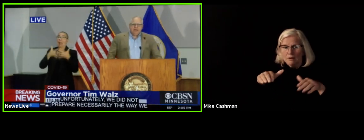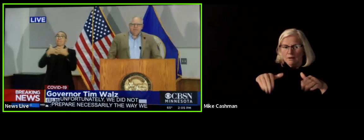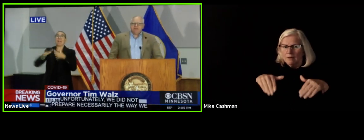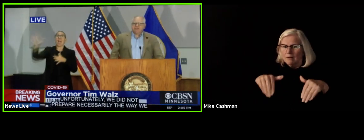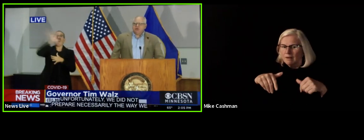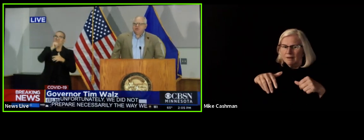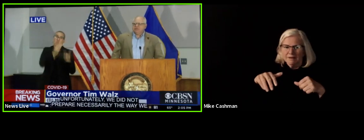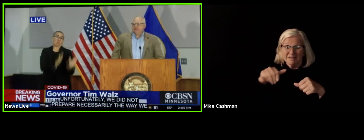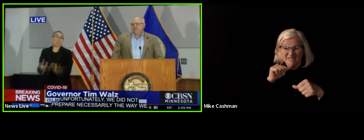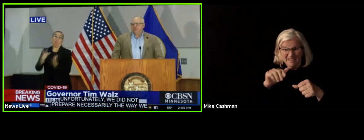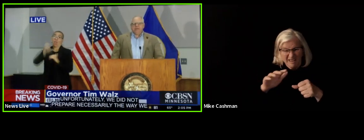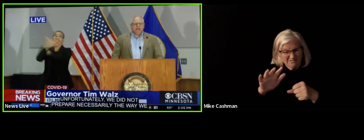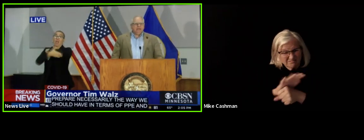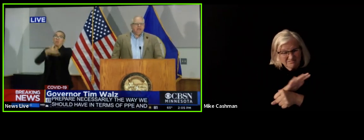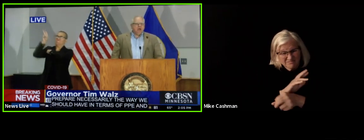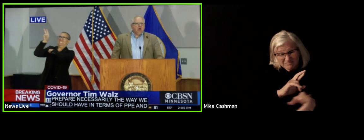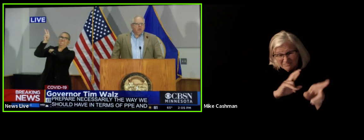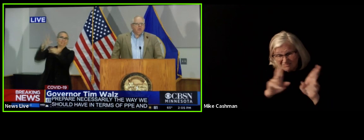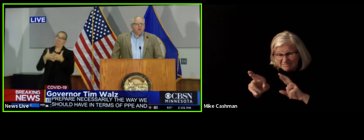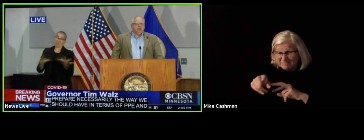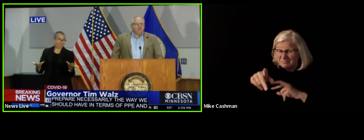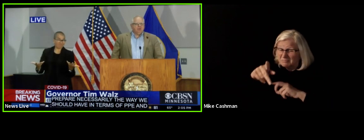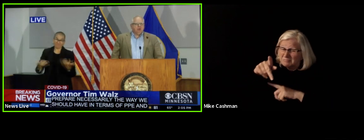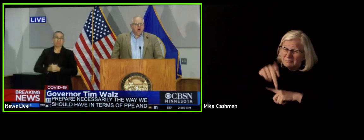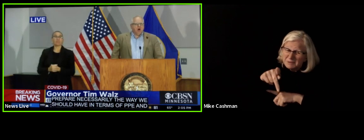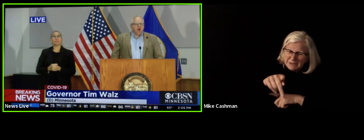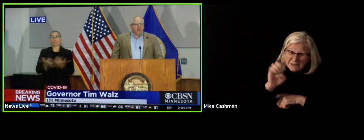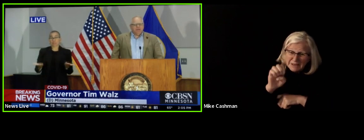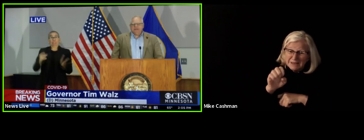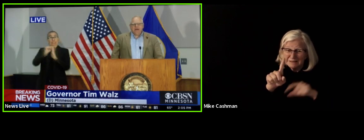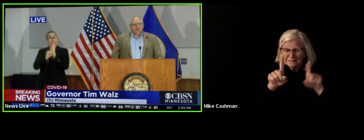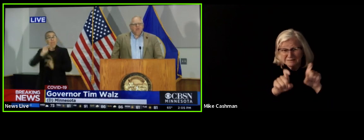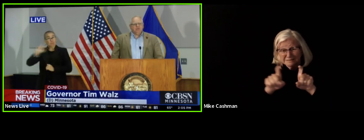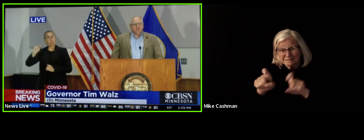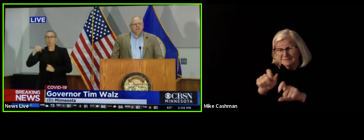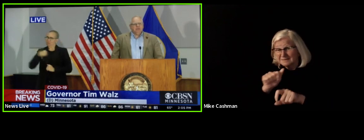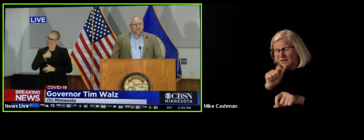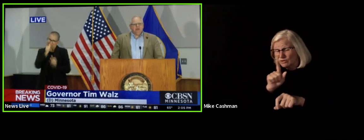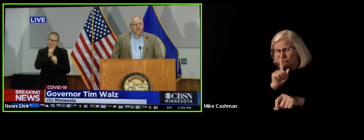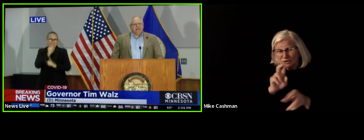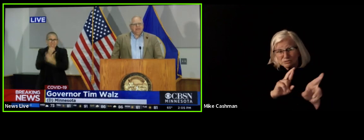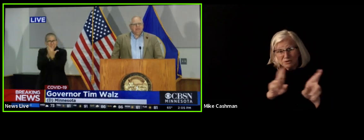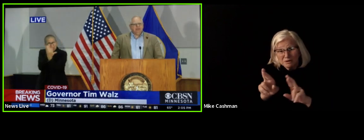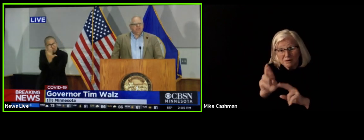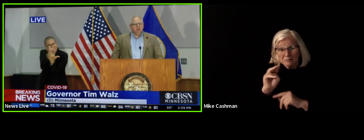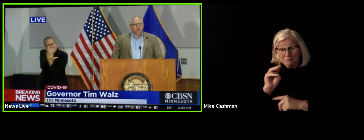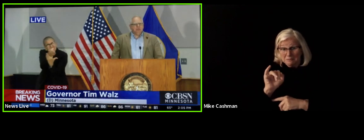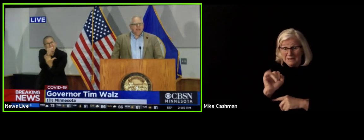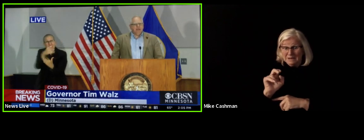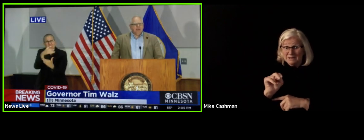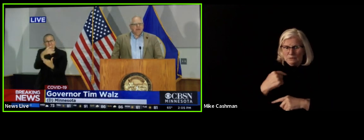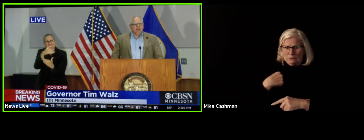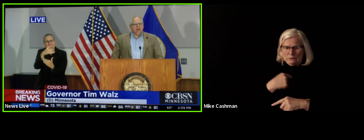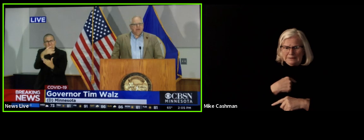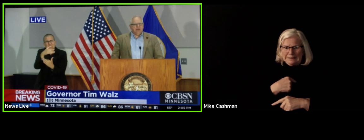In Minnesota, we said from the beginning, we were building for the long haul. We did not know if this would be a year, 18 months, or what it would